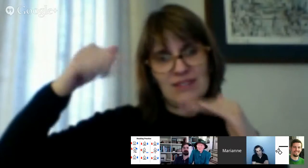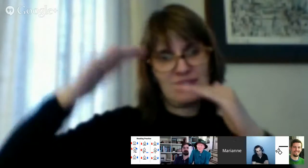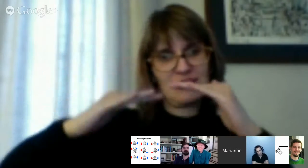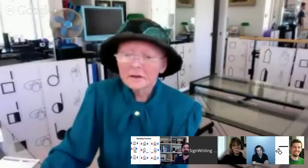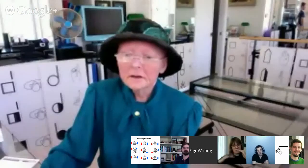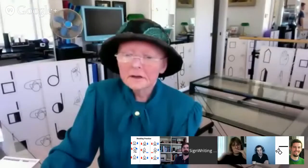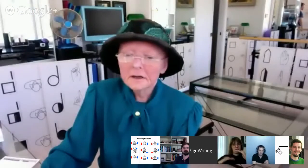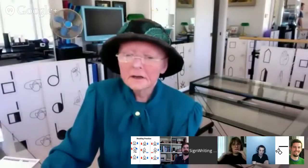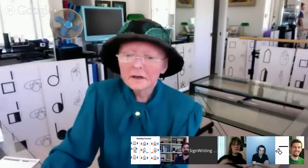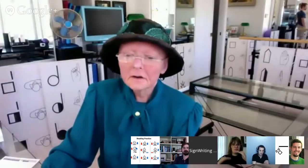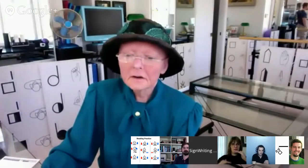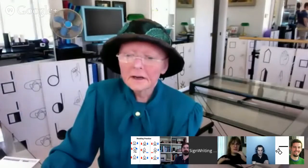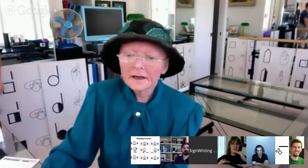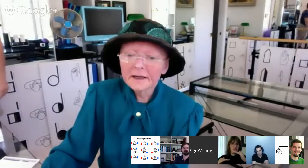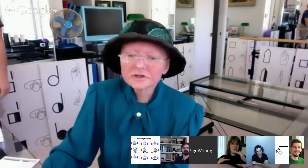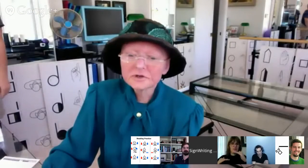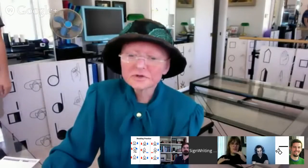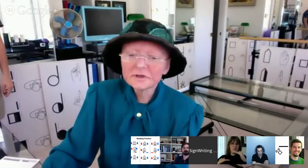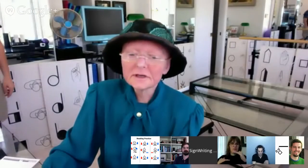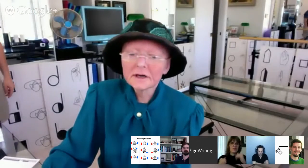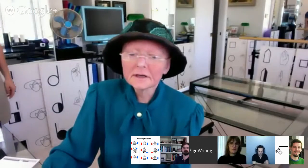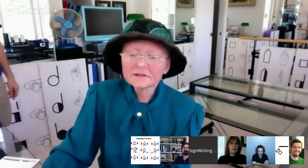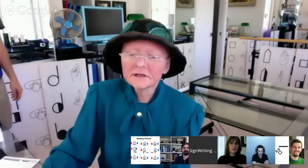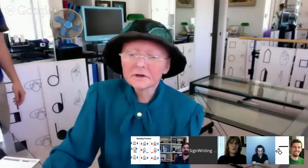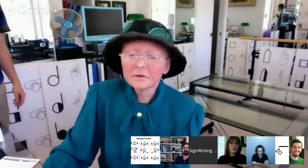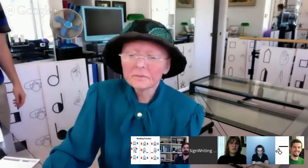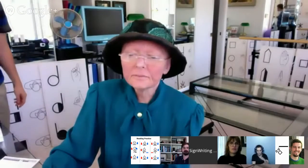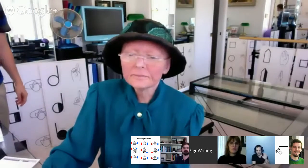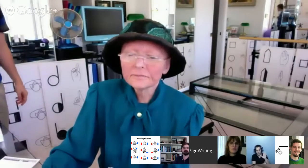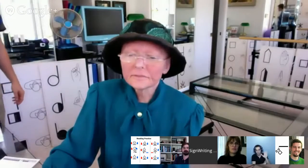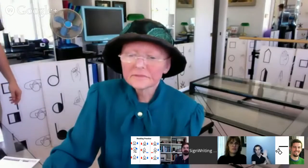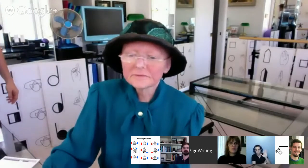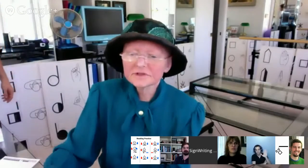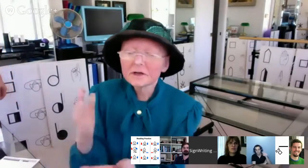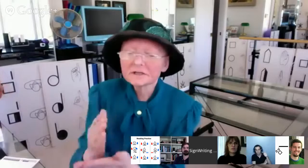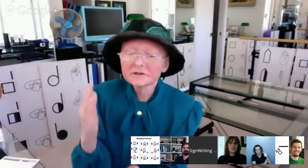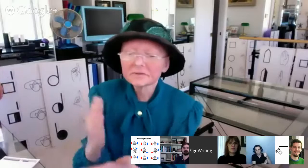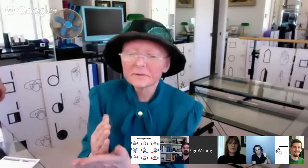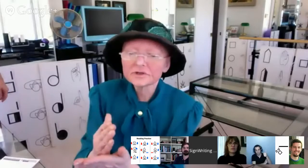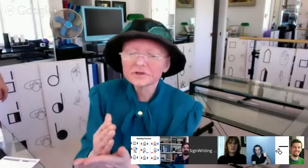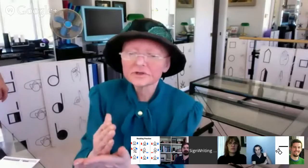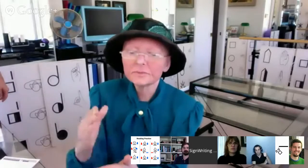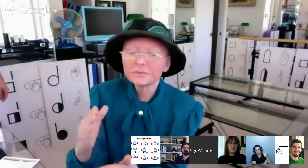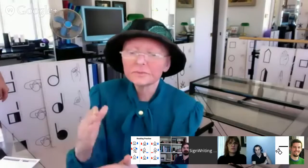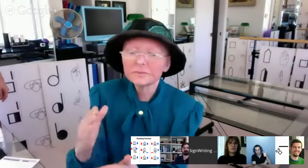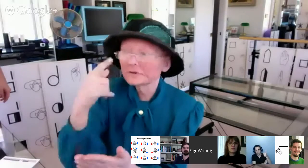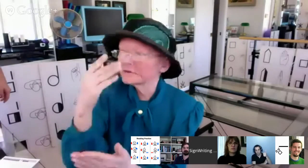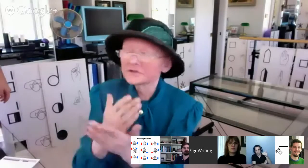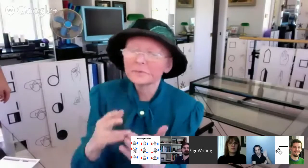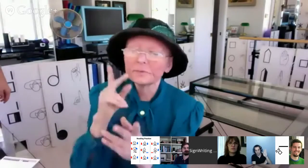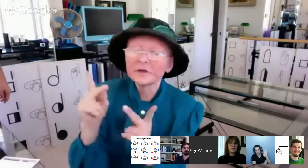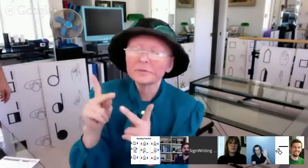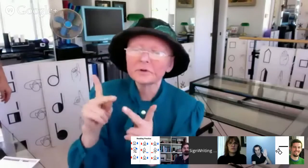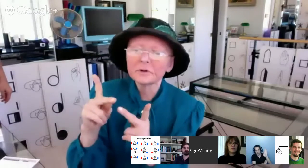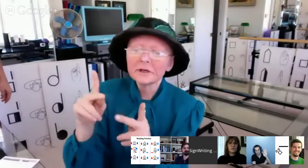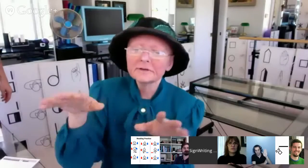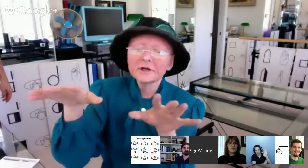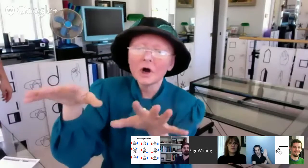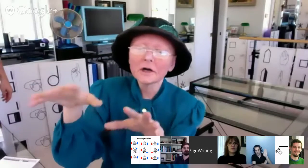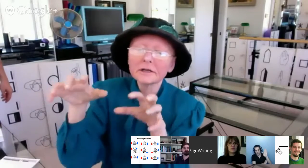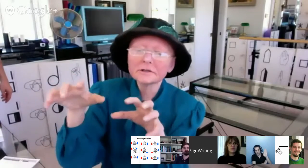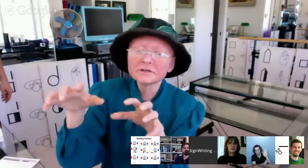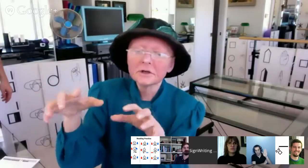idade de 5, 6 e 7 anos. Diego, sorry to interrupt you, but Diego, are some people